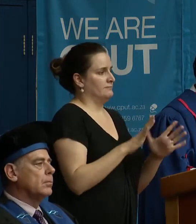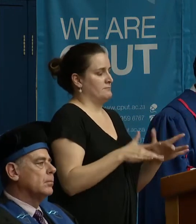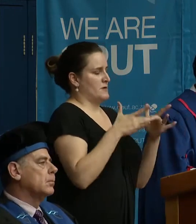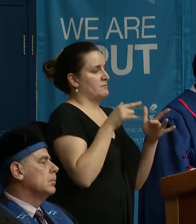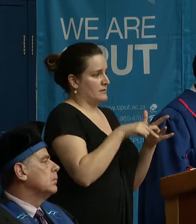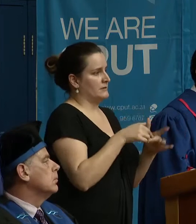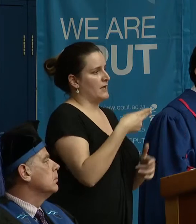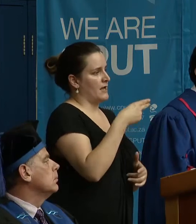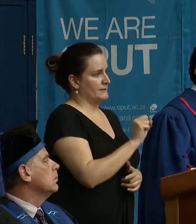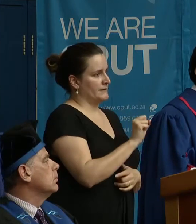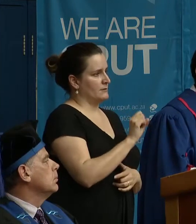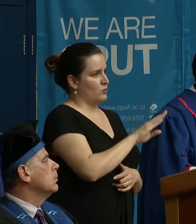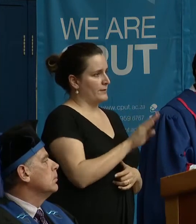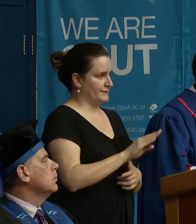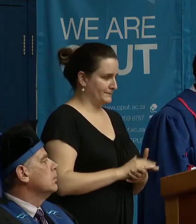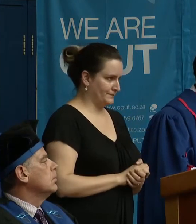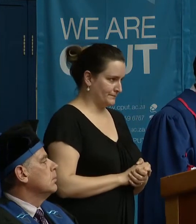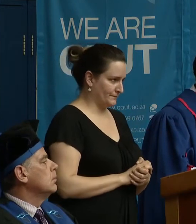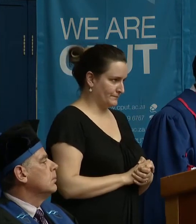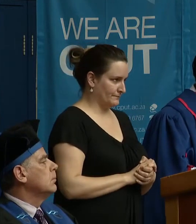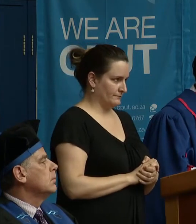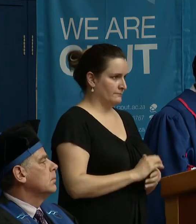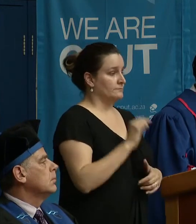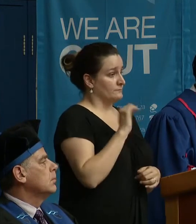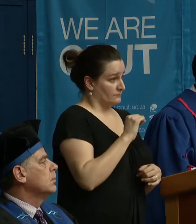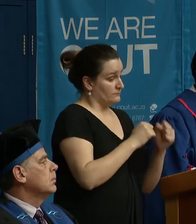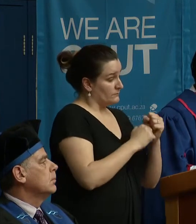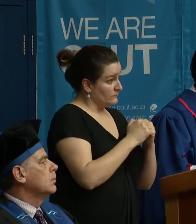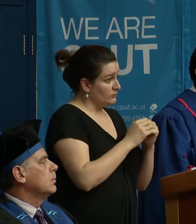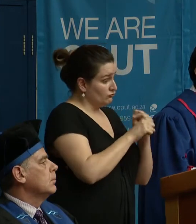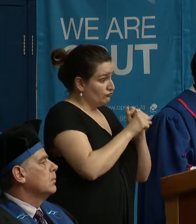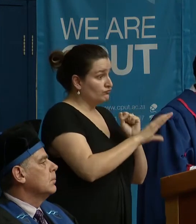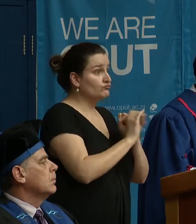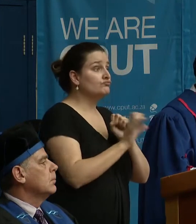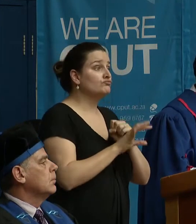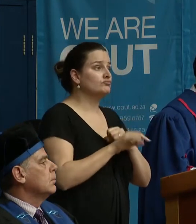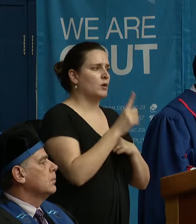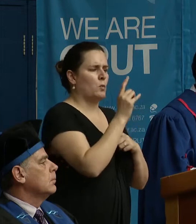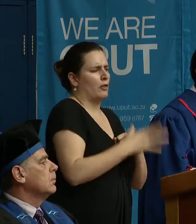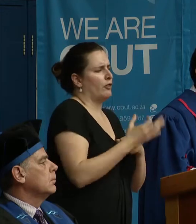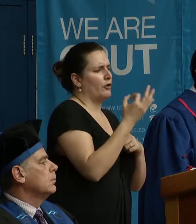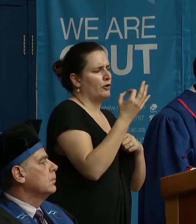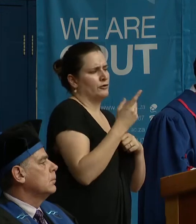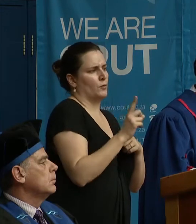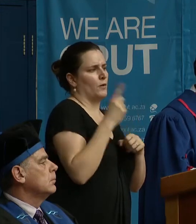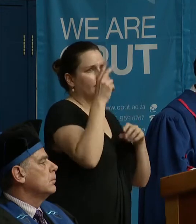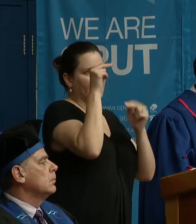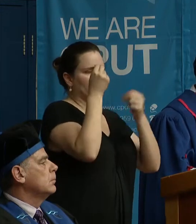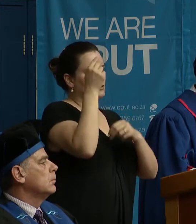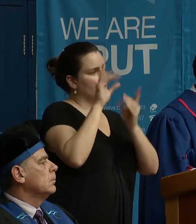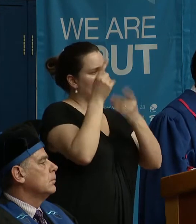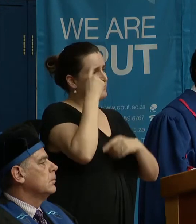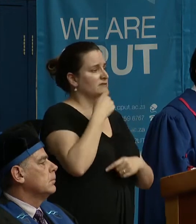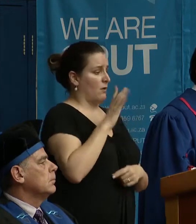high-speed broadband network. This infrastructure is being deployed at a cost that is one-third of what the national government departments were saying it would cost